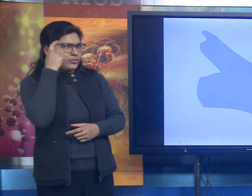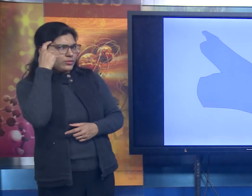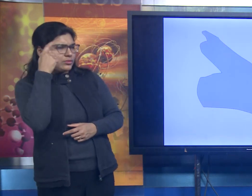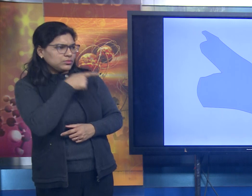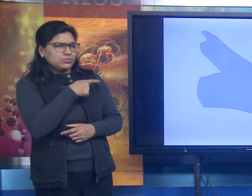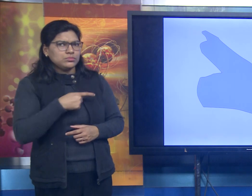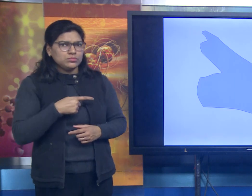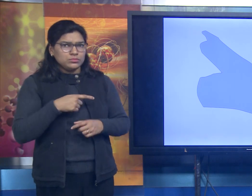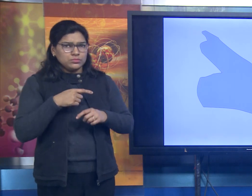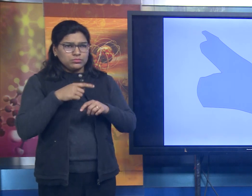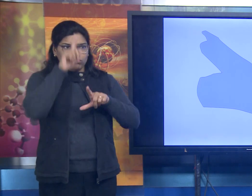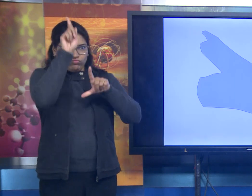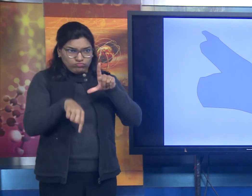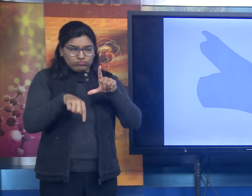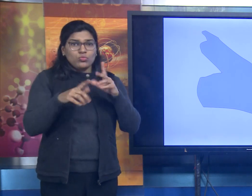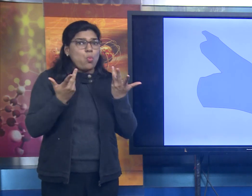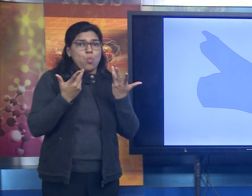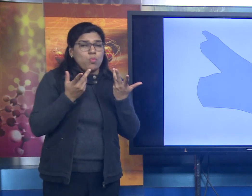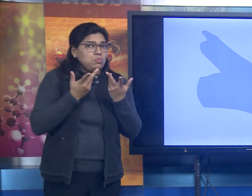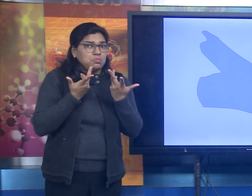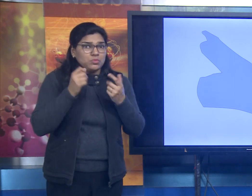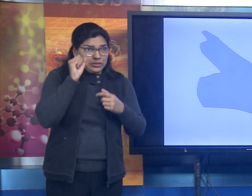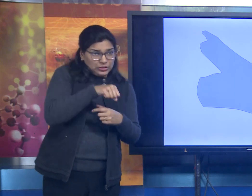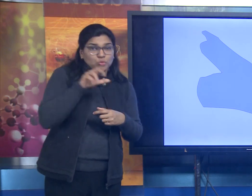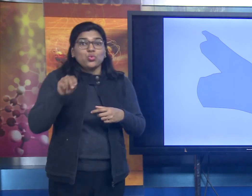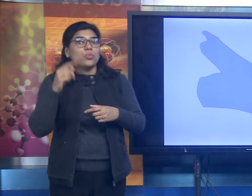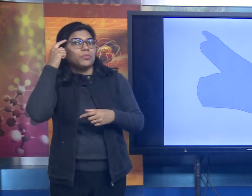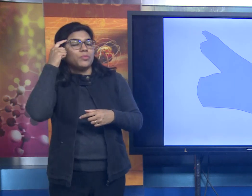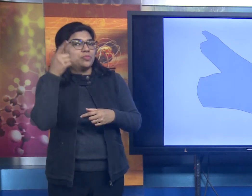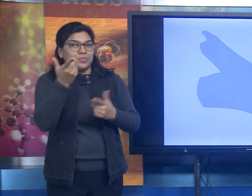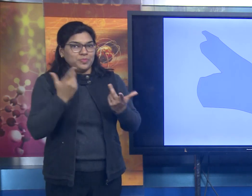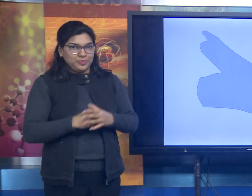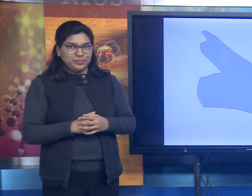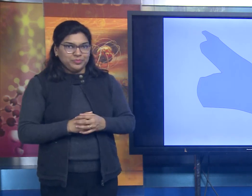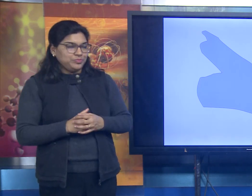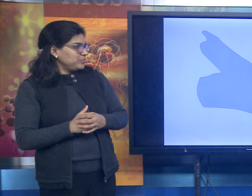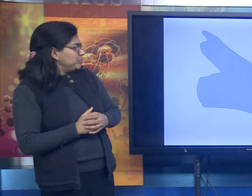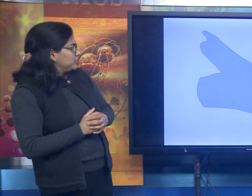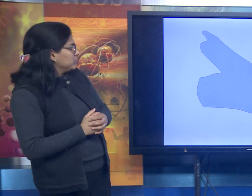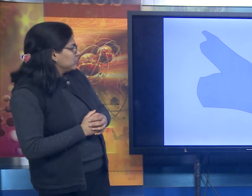What do you think? Is this a polygon? Yes or